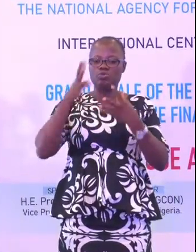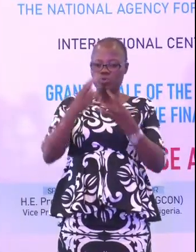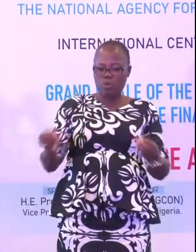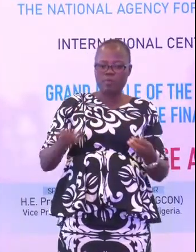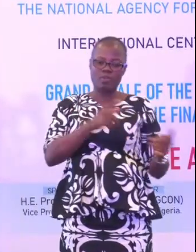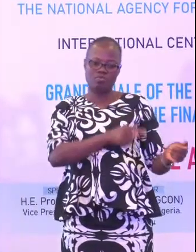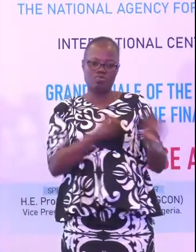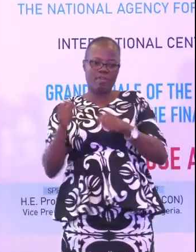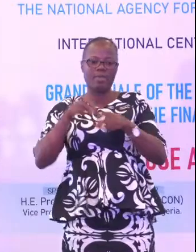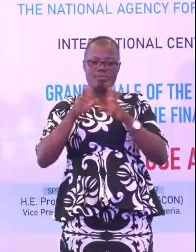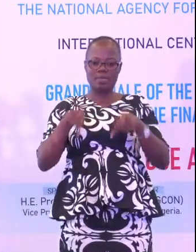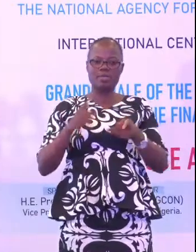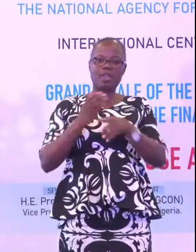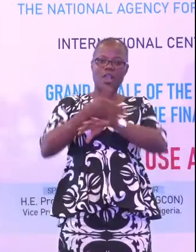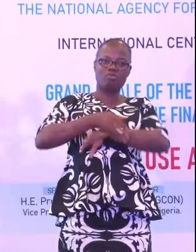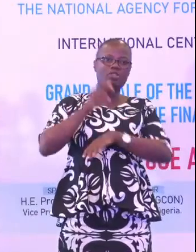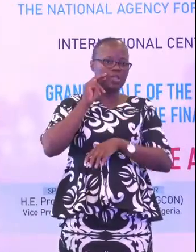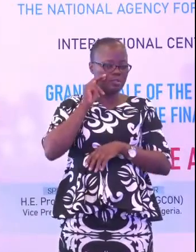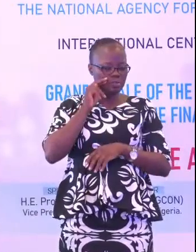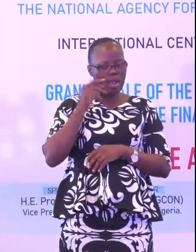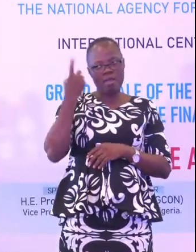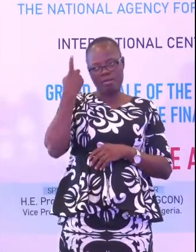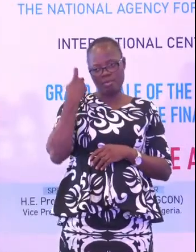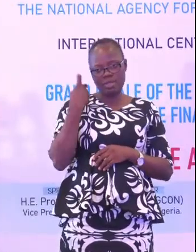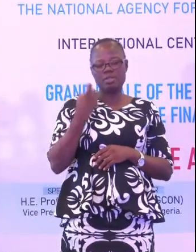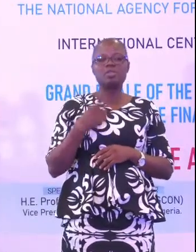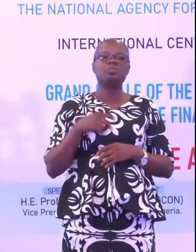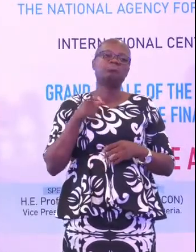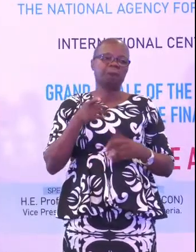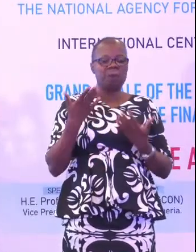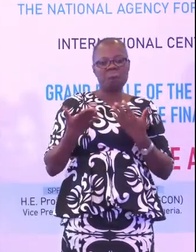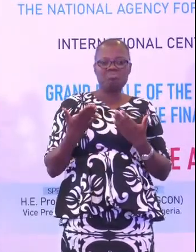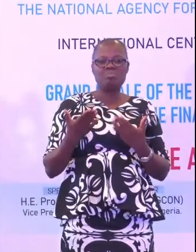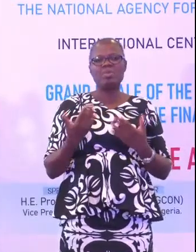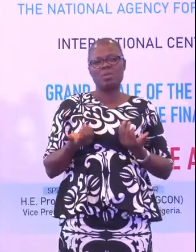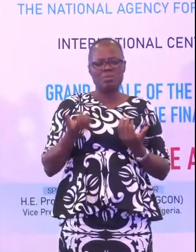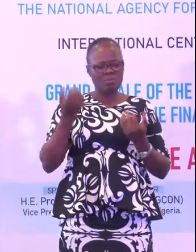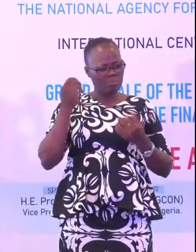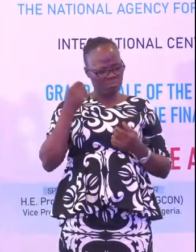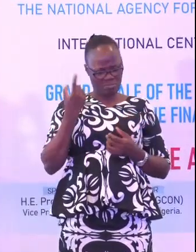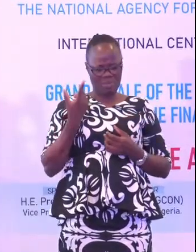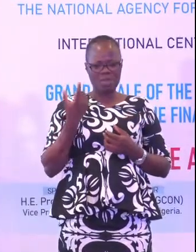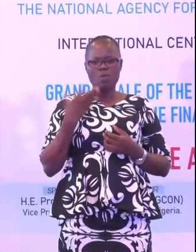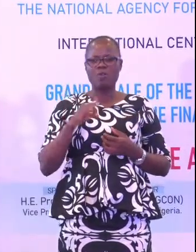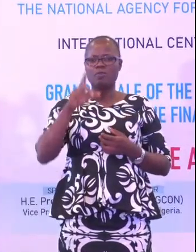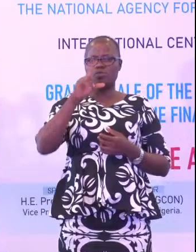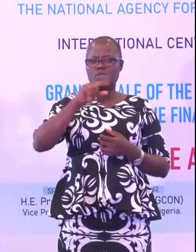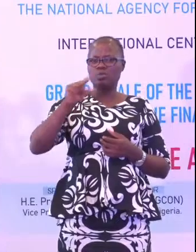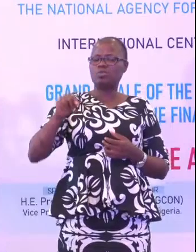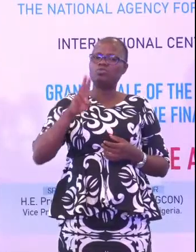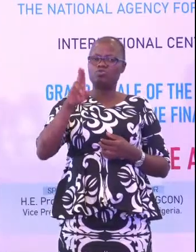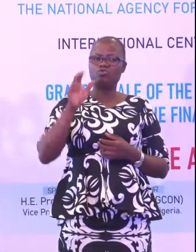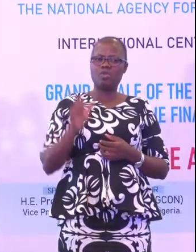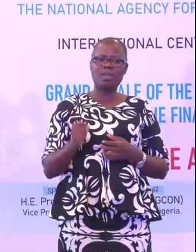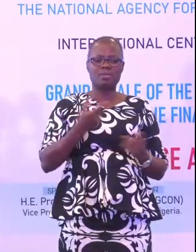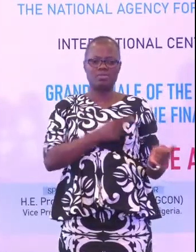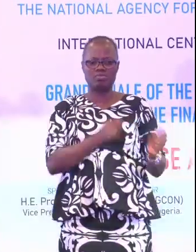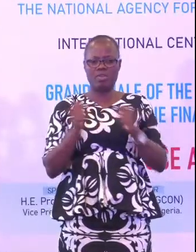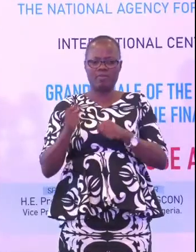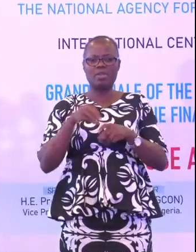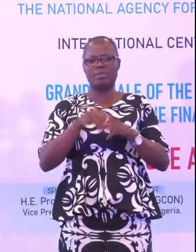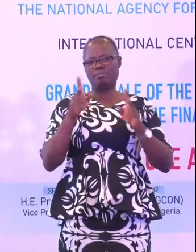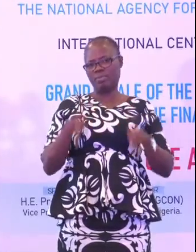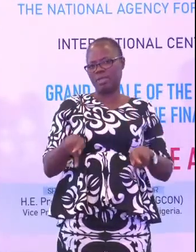across Nigeria. Recently, you may have heard of the announcement of the 2022 U.S. Government Trafficking in